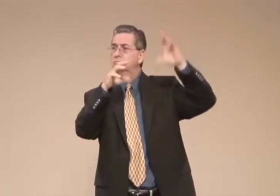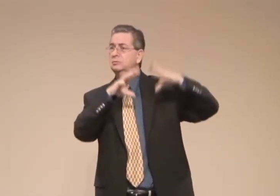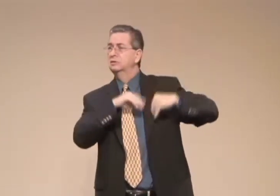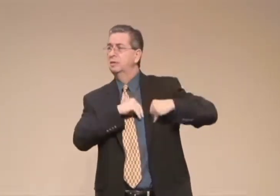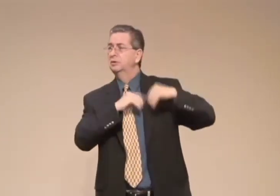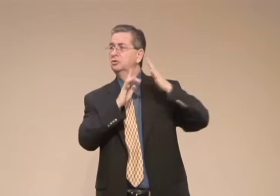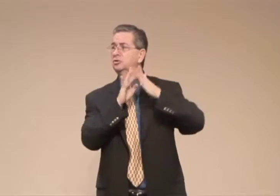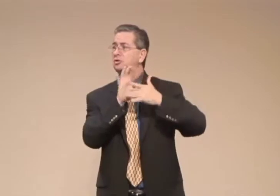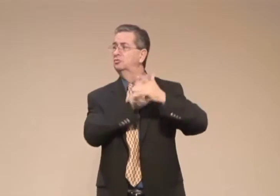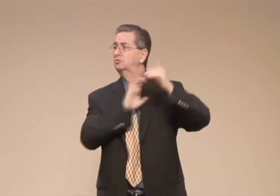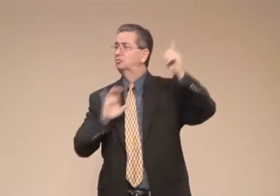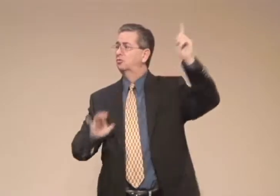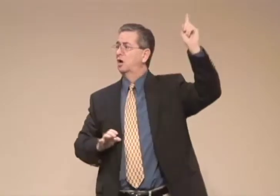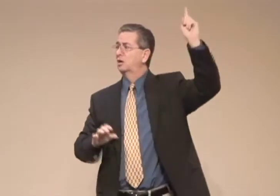so that you will have eternal life